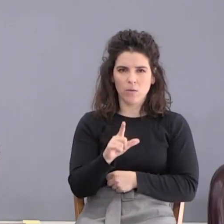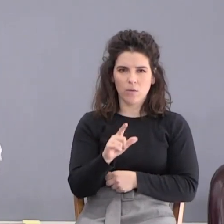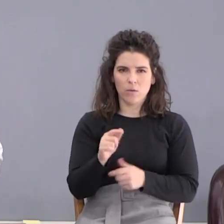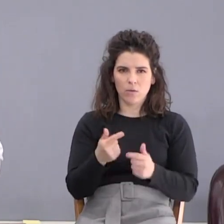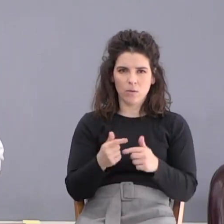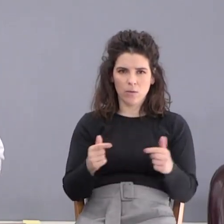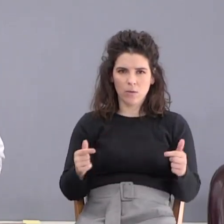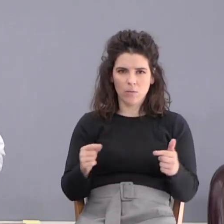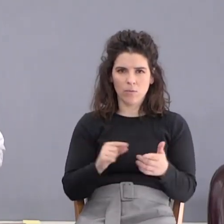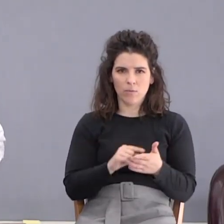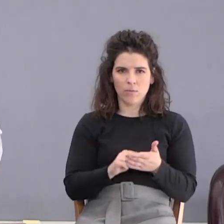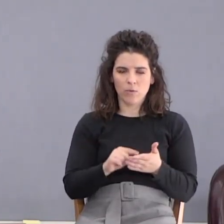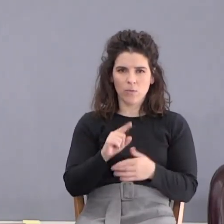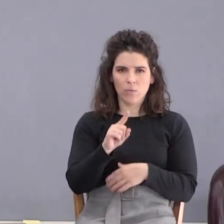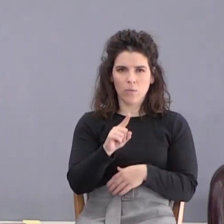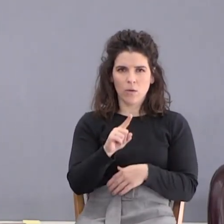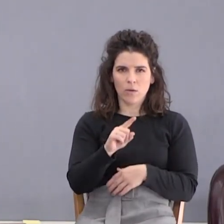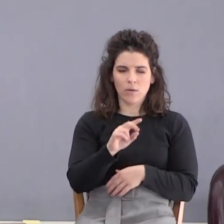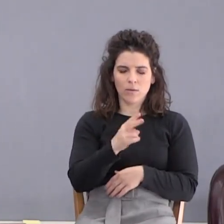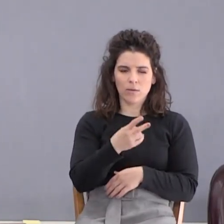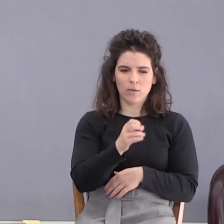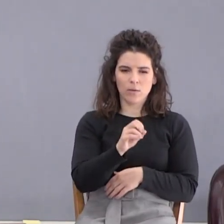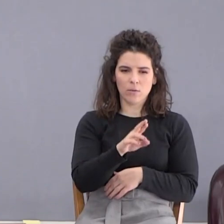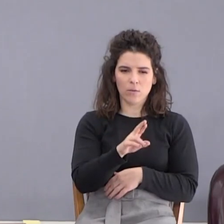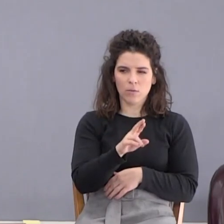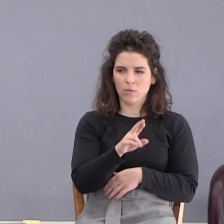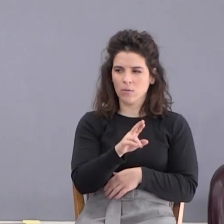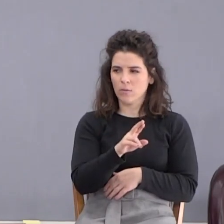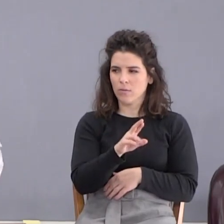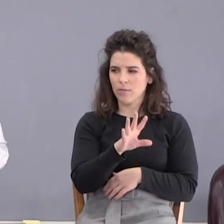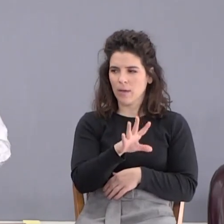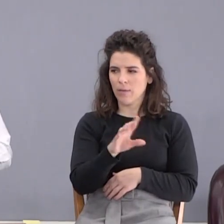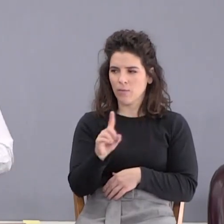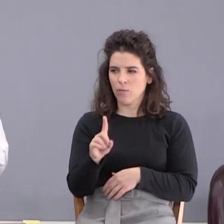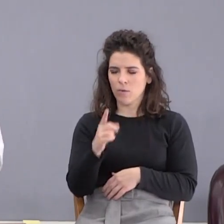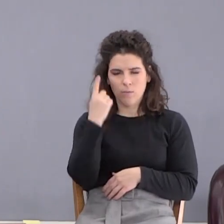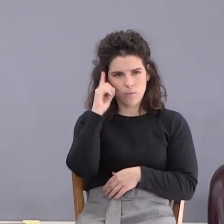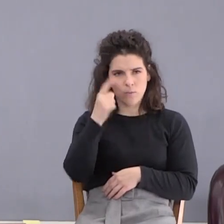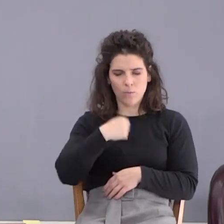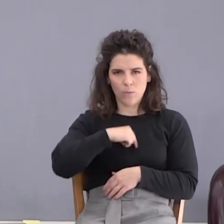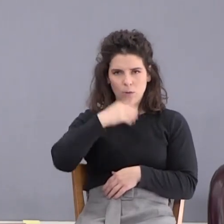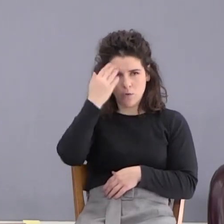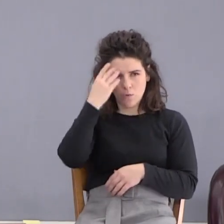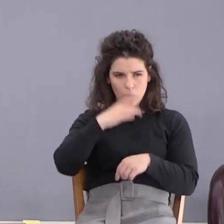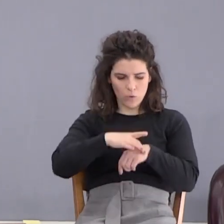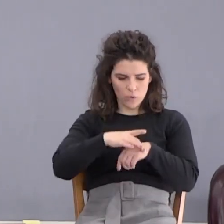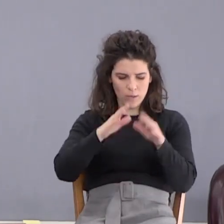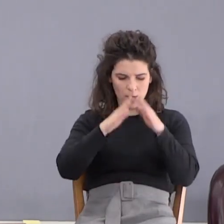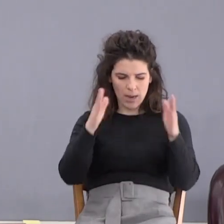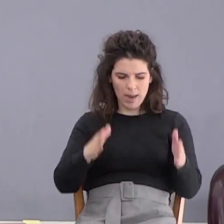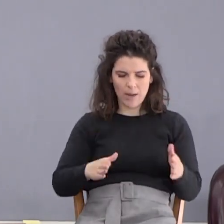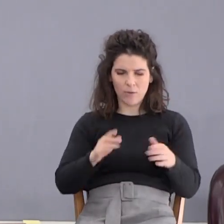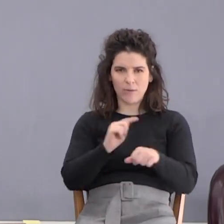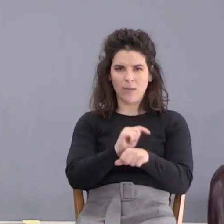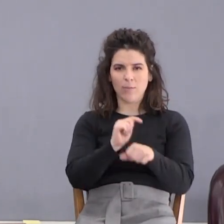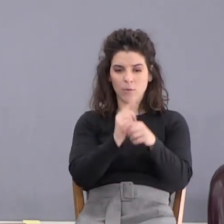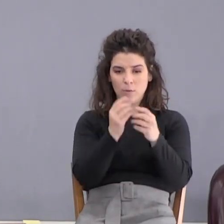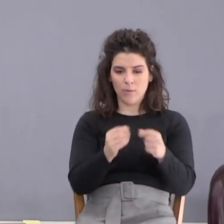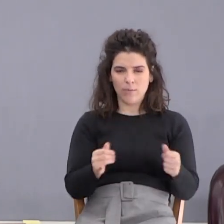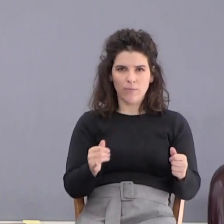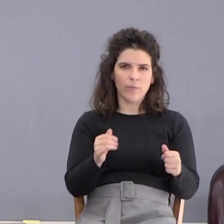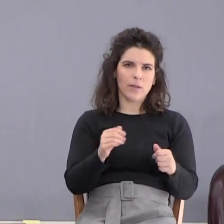language, verse 1 of chapter 5, 2 Corinthians, "For we know that if our earthly house of this tabernacle were dissolved..." And by the way, you understand